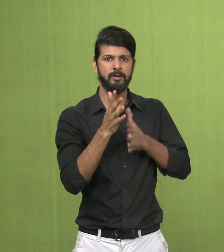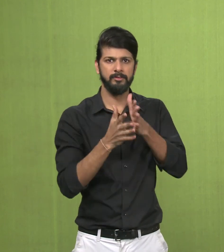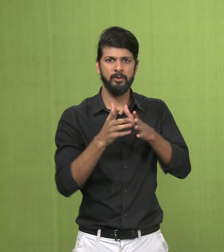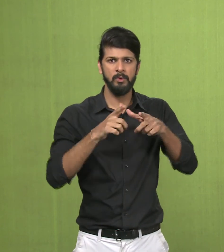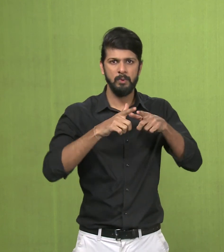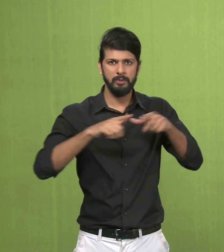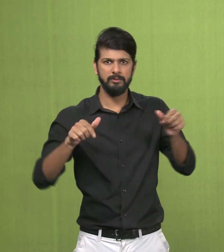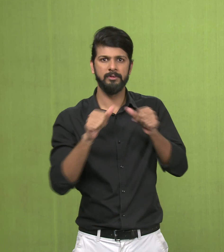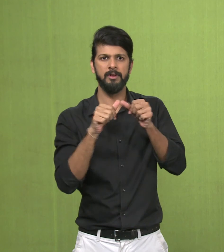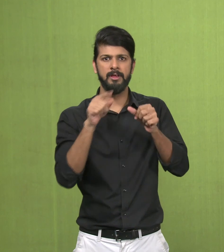at